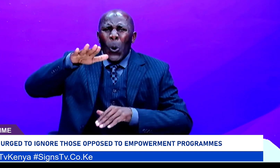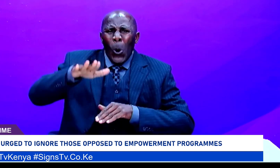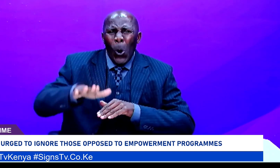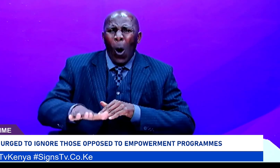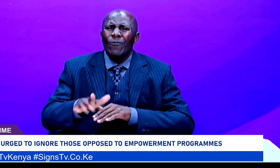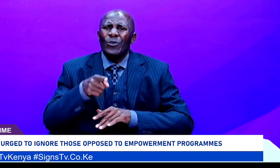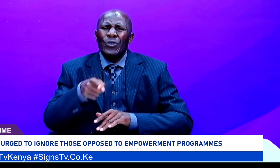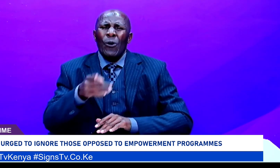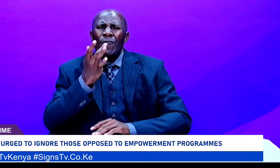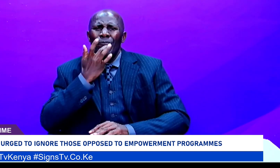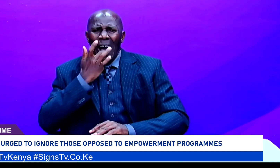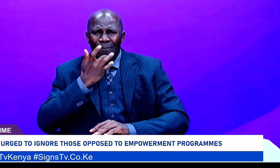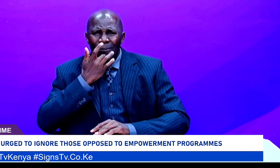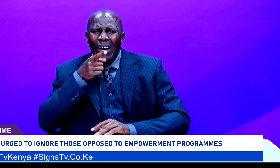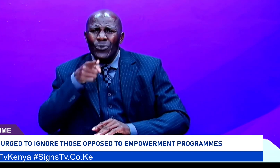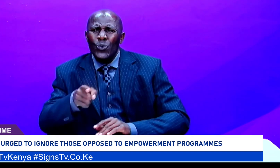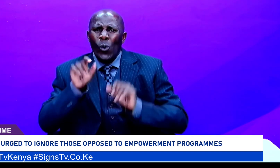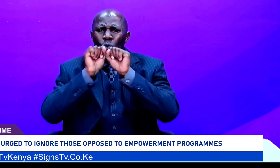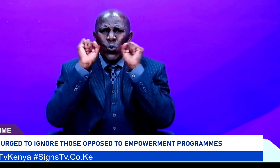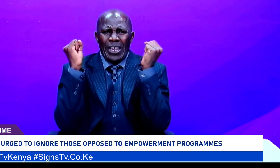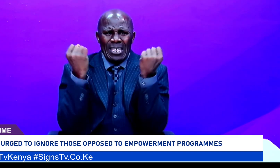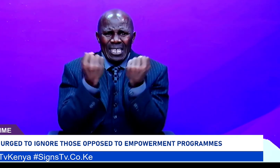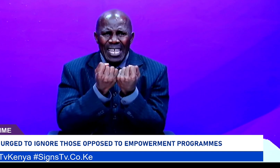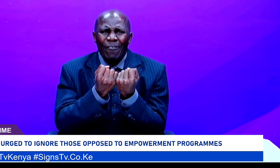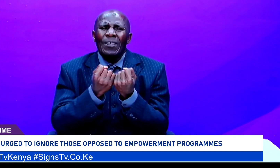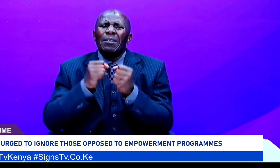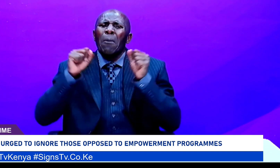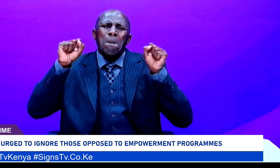Speaking during the economic empowerment targeting youths and women in Ugenya,